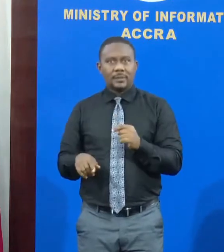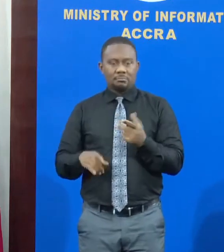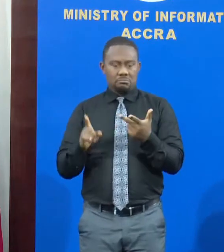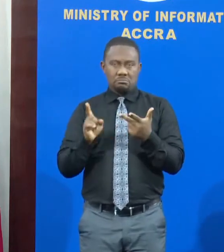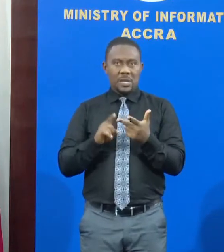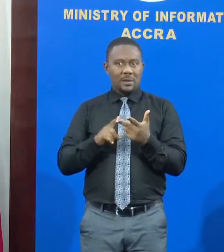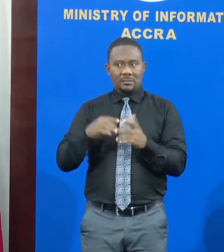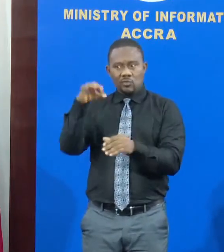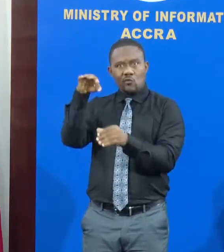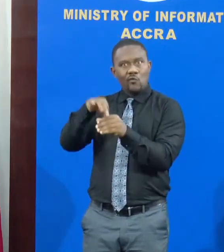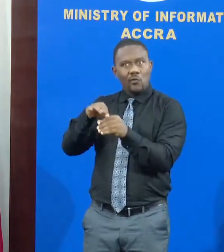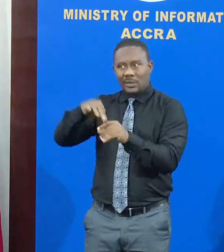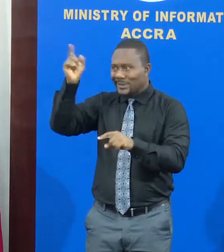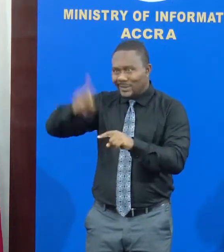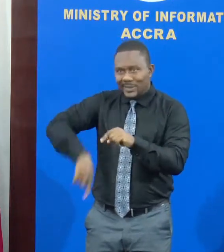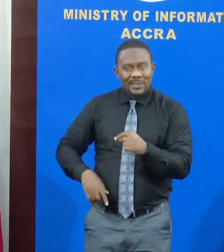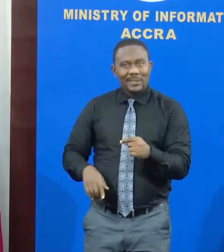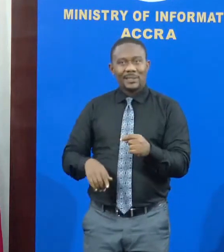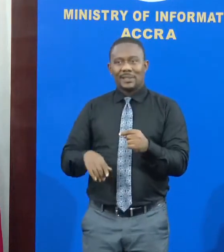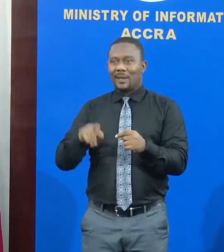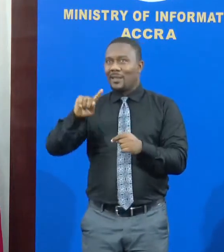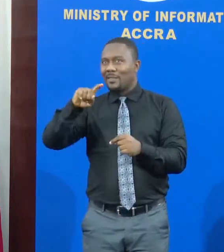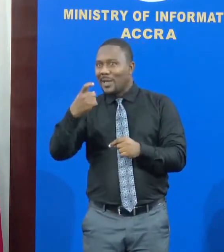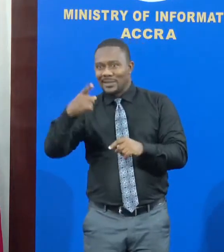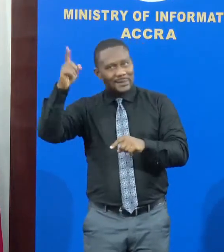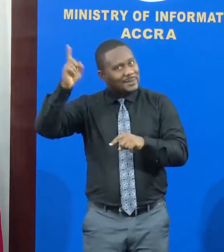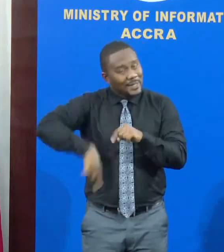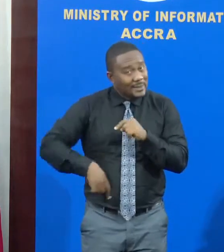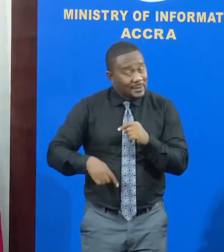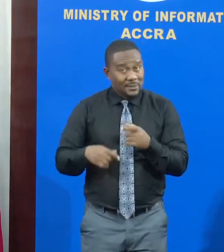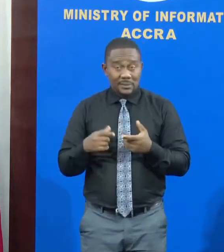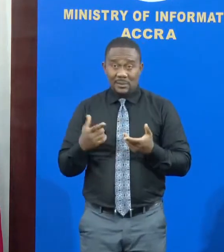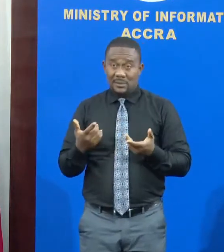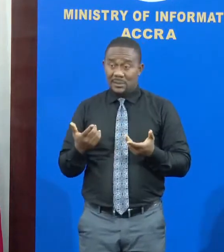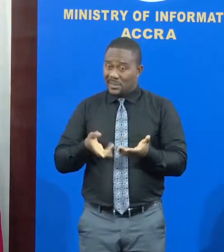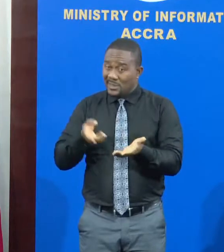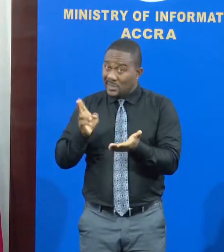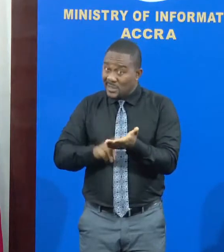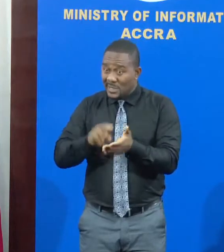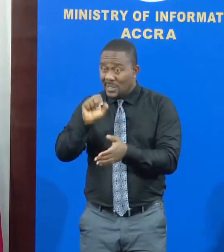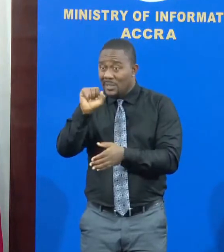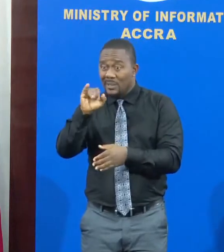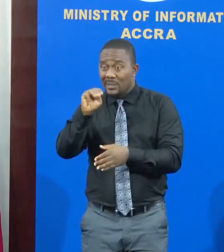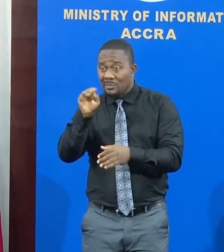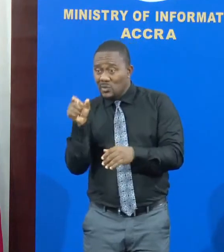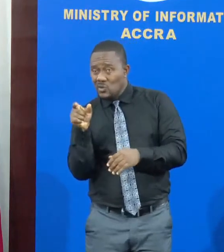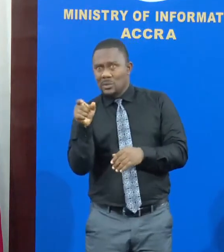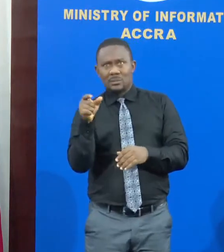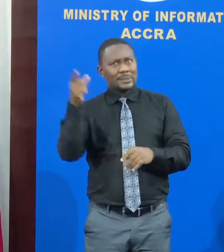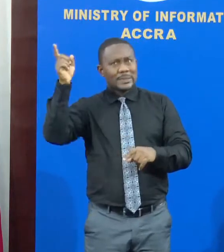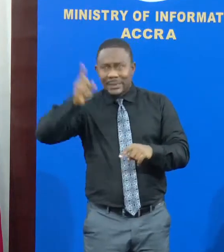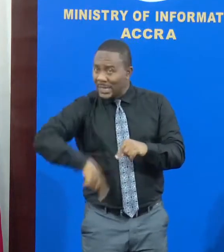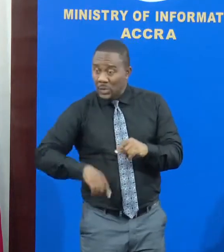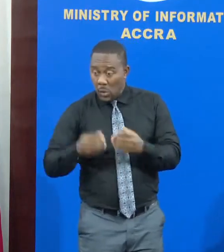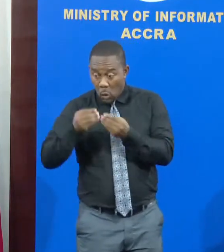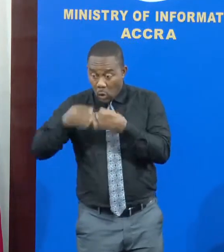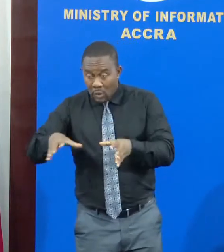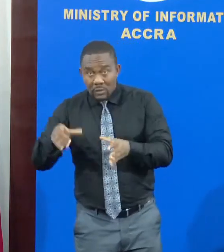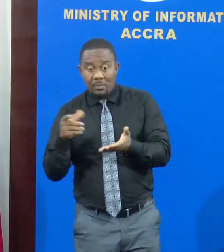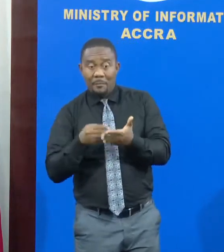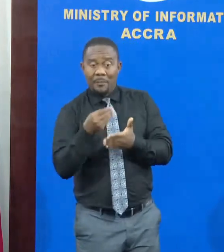a voter, you cannot pay your taxes, and you cannot register for SIM card or re-register your SIM card.